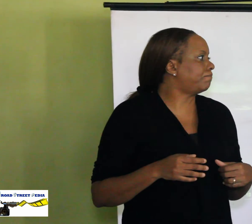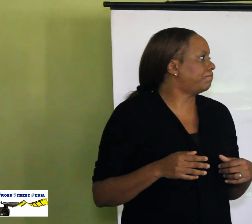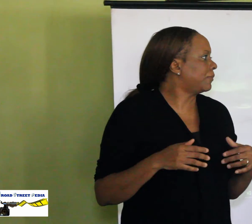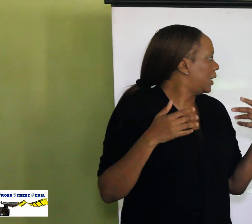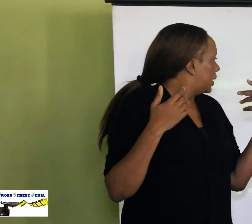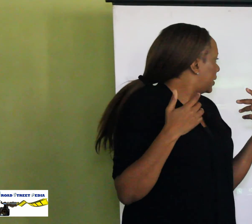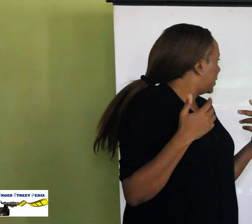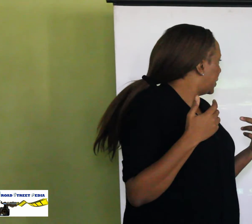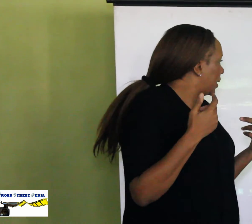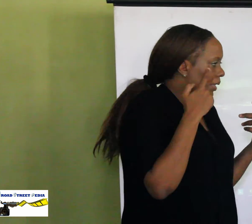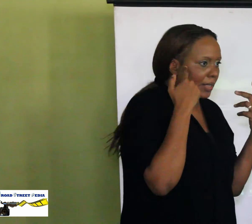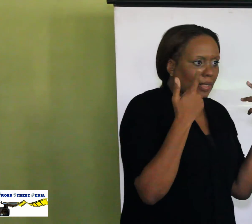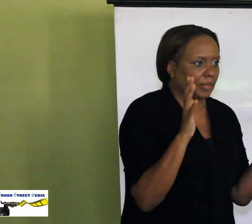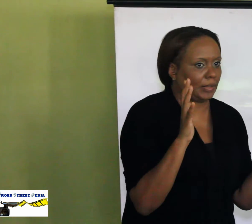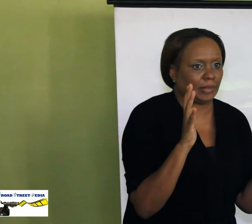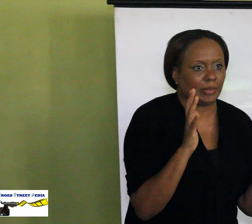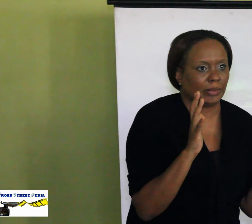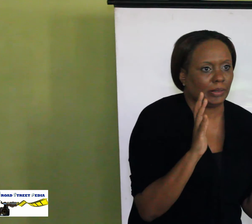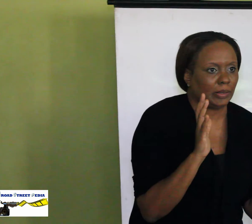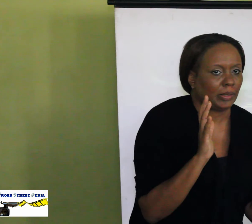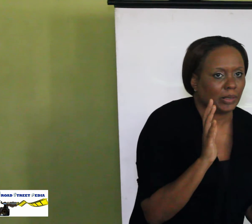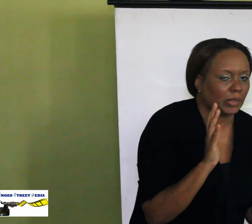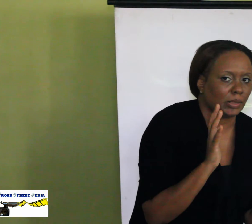Okay, that's it.